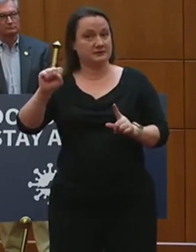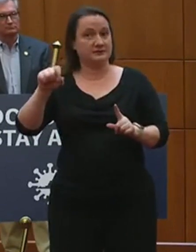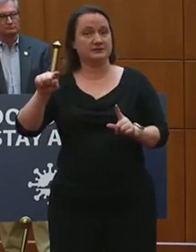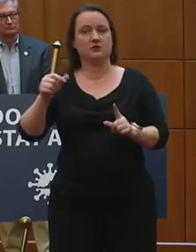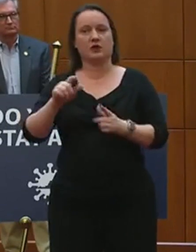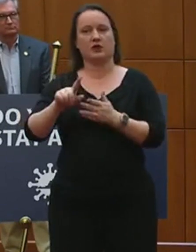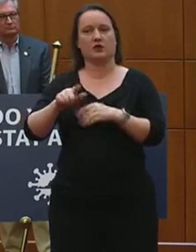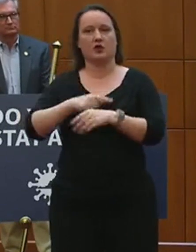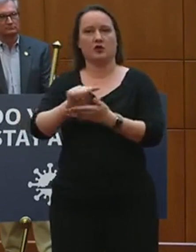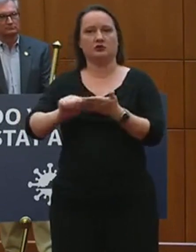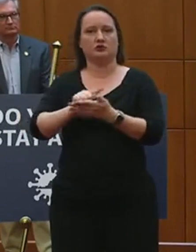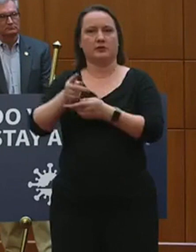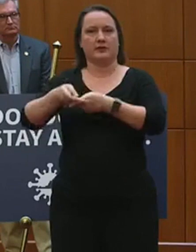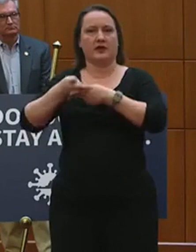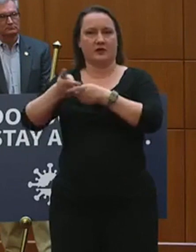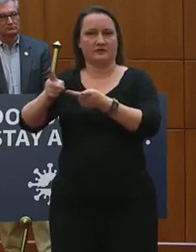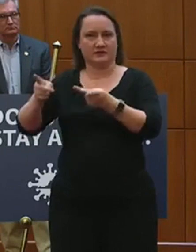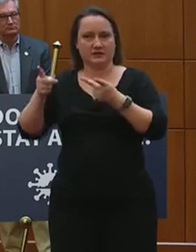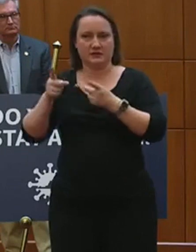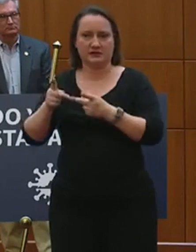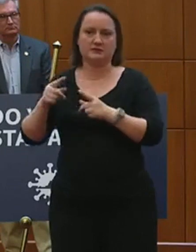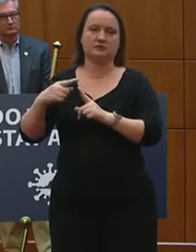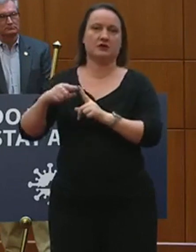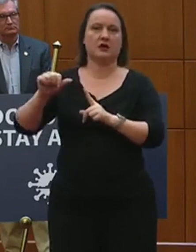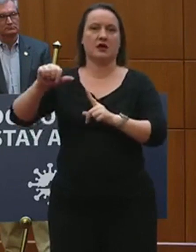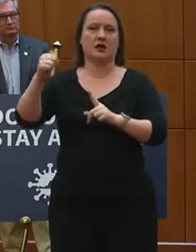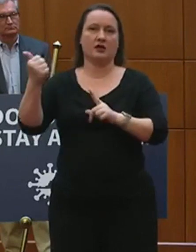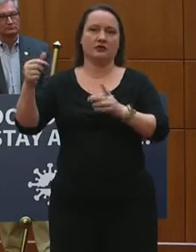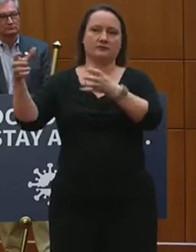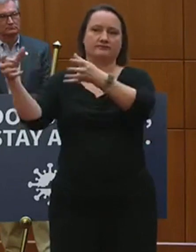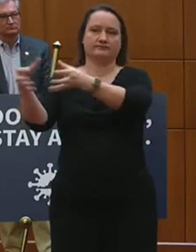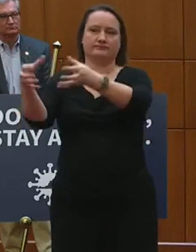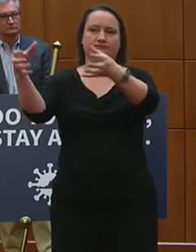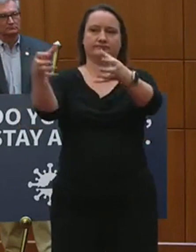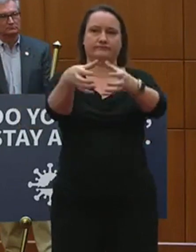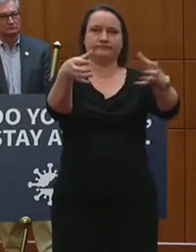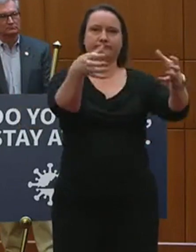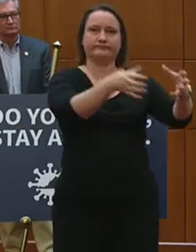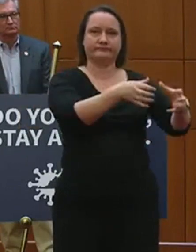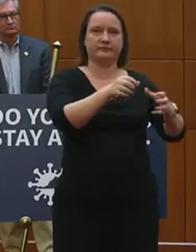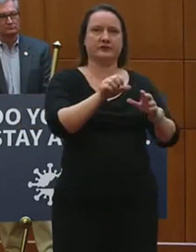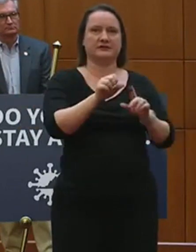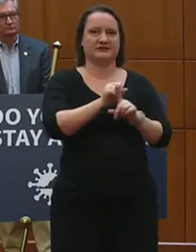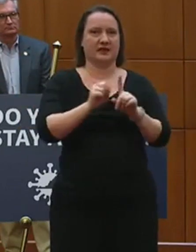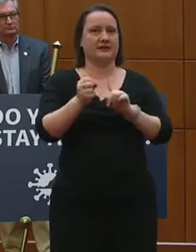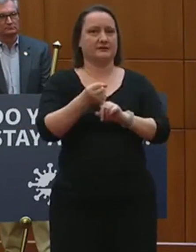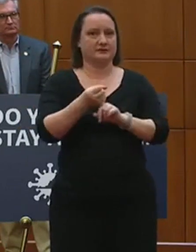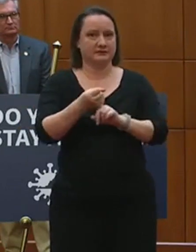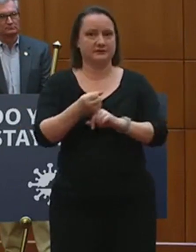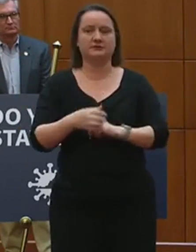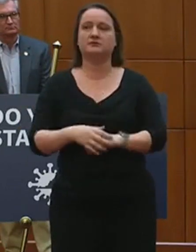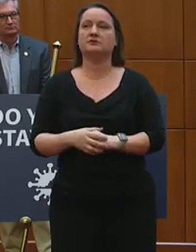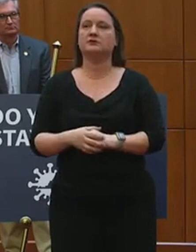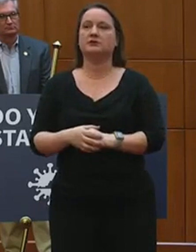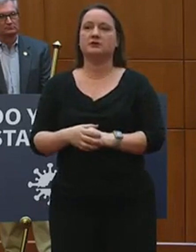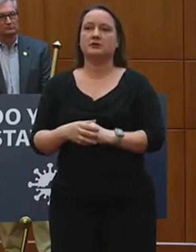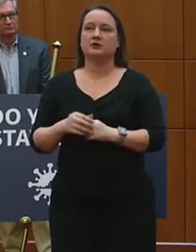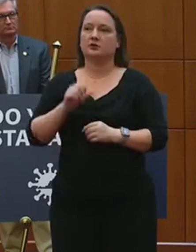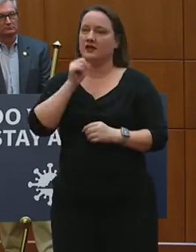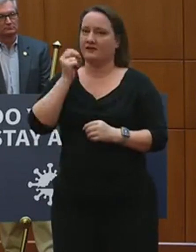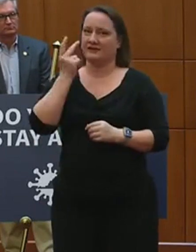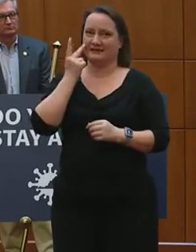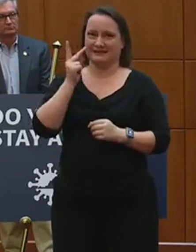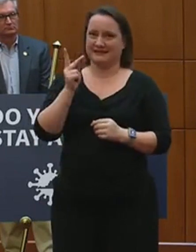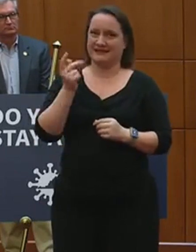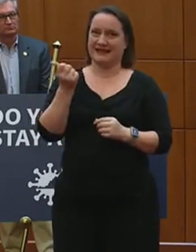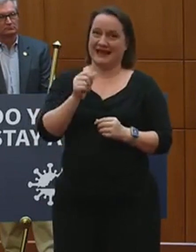care facilities and in other congregate settings, medical settings, but we haven't seen any with that